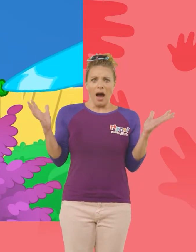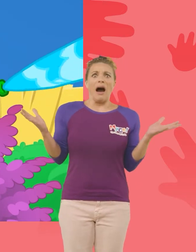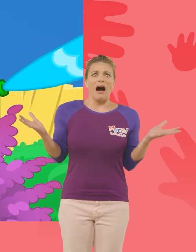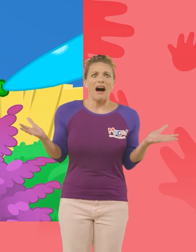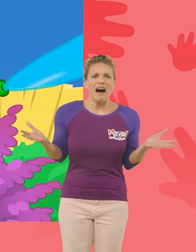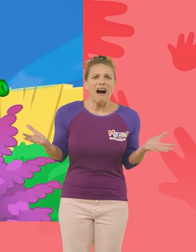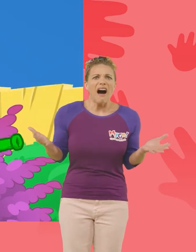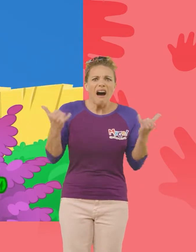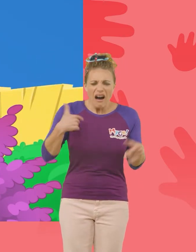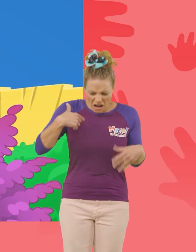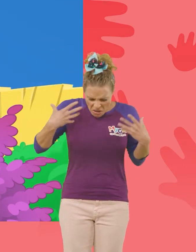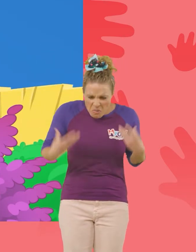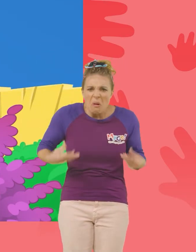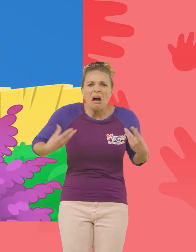Now I'm all wet.